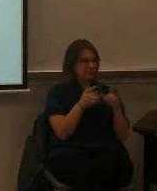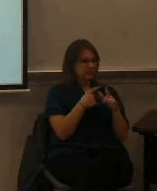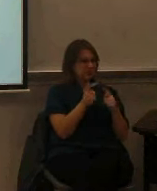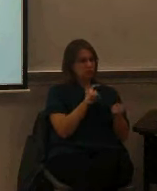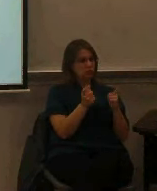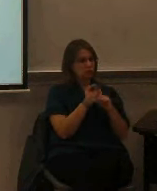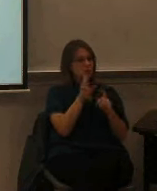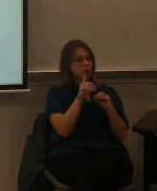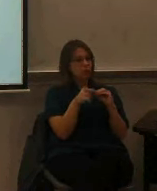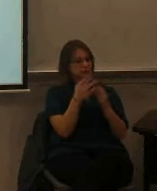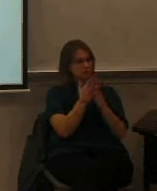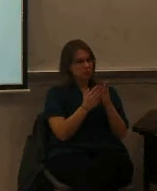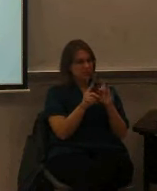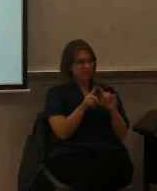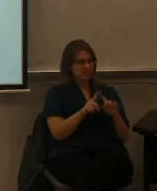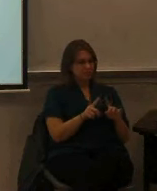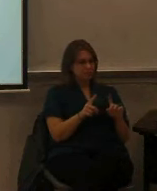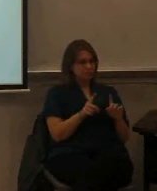talk about some of the different